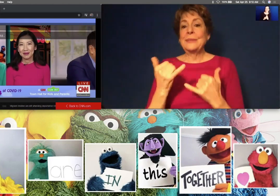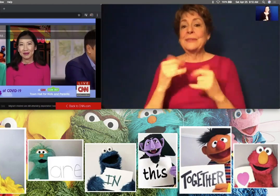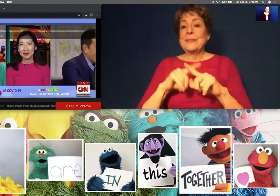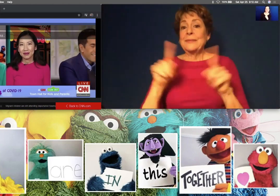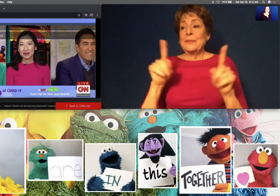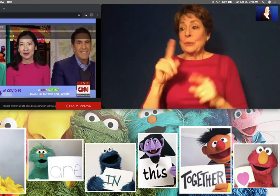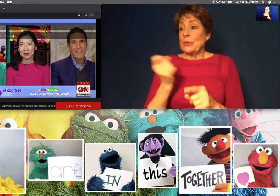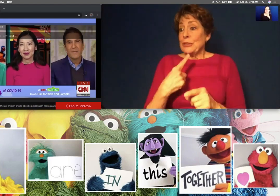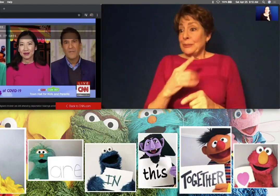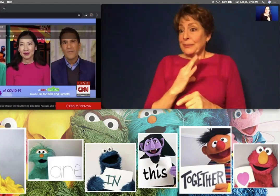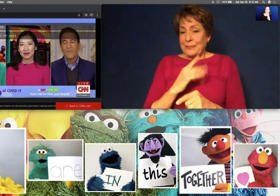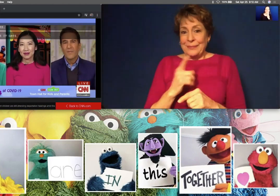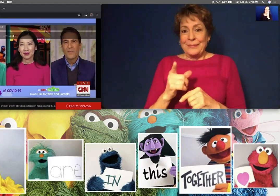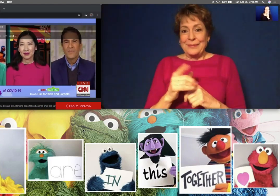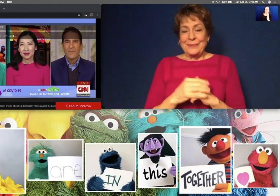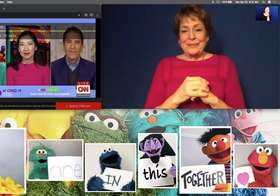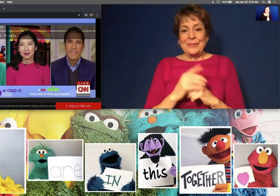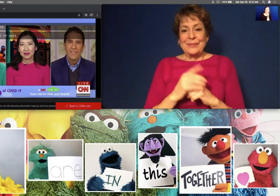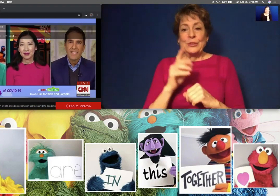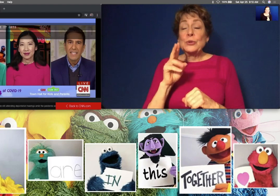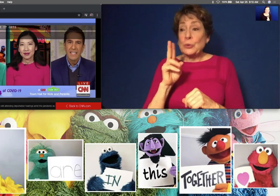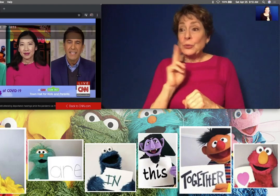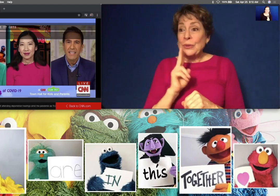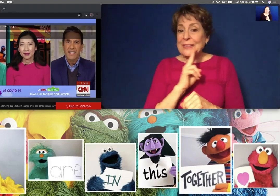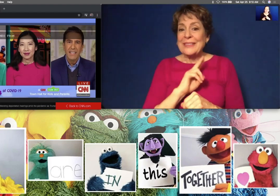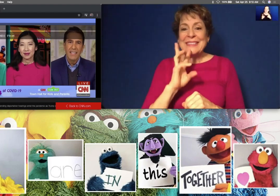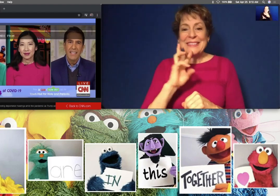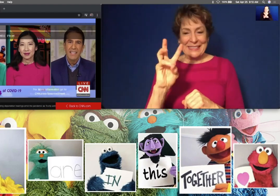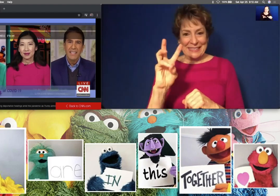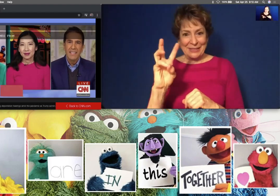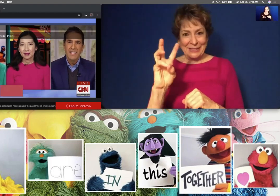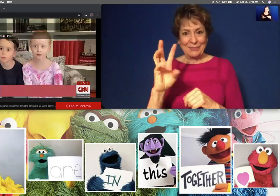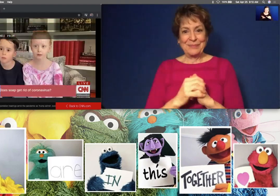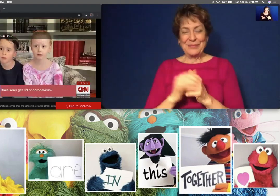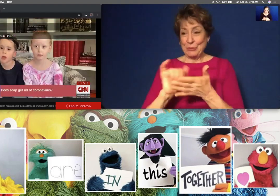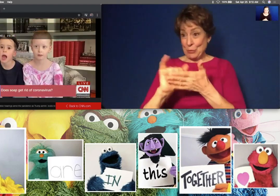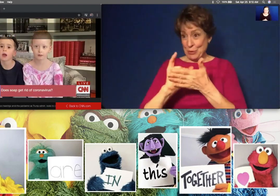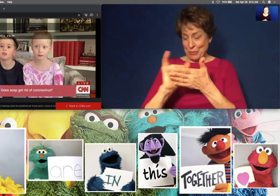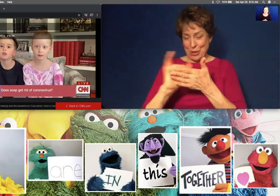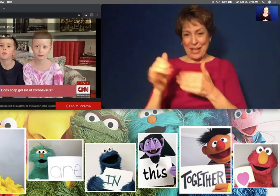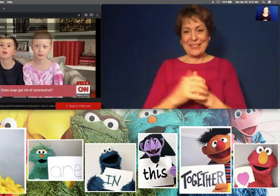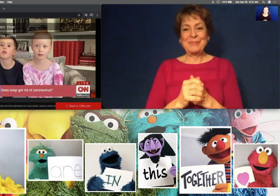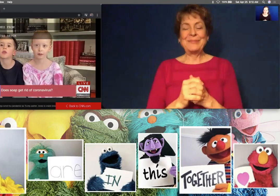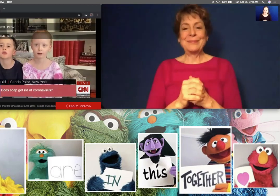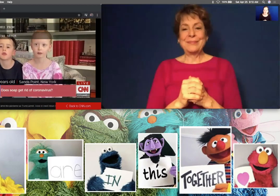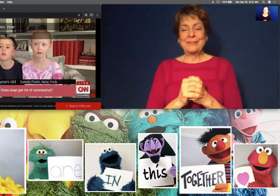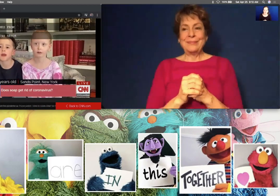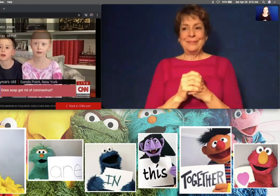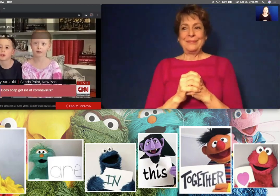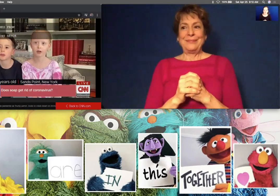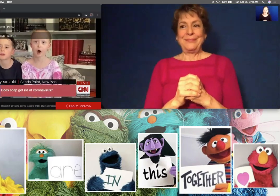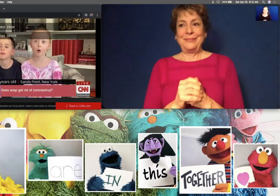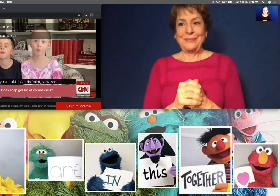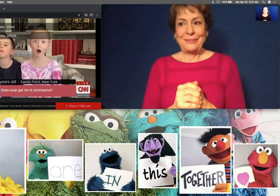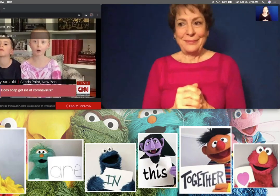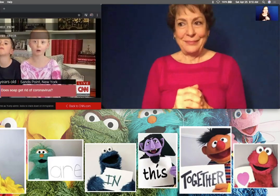Our next question comes to us from twins, 6-year-old twins, Bryce and Brody from Sands Point, New York.